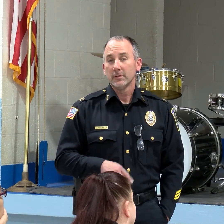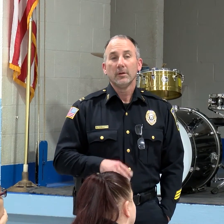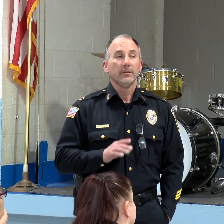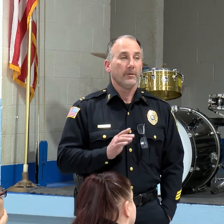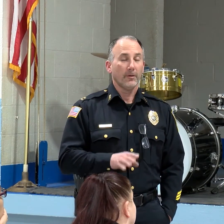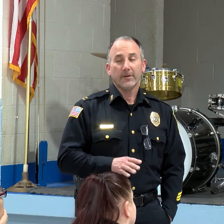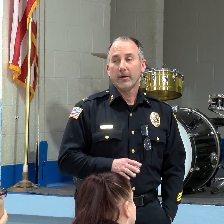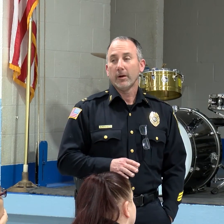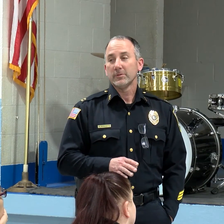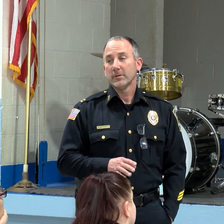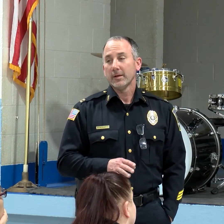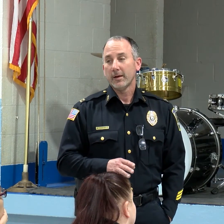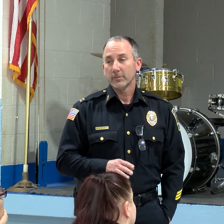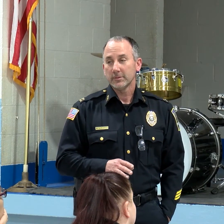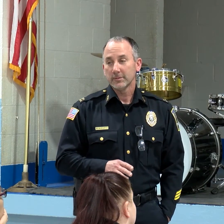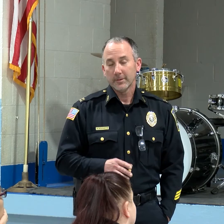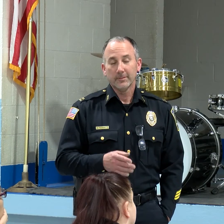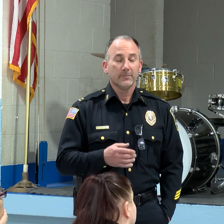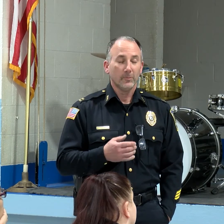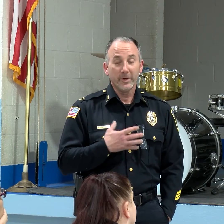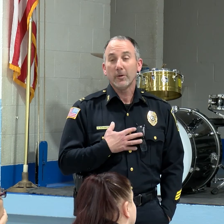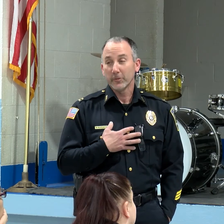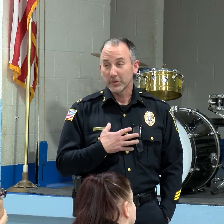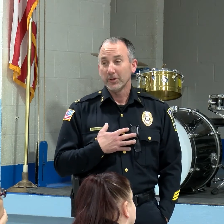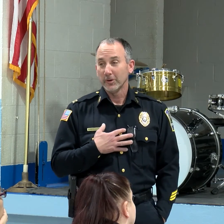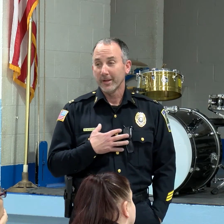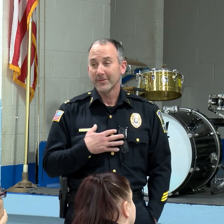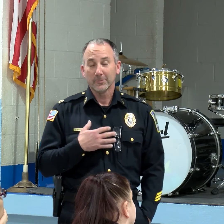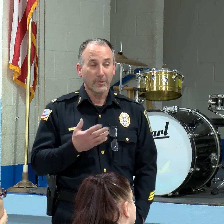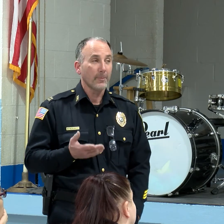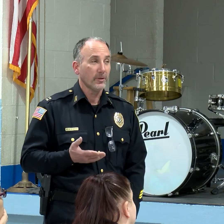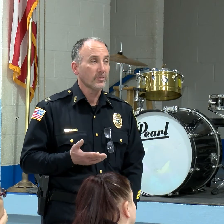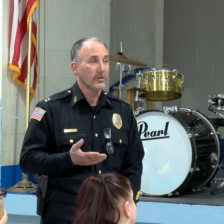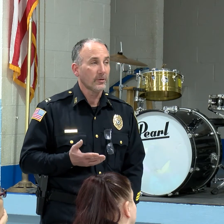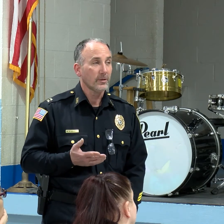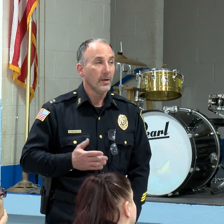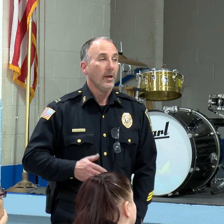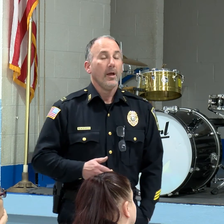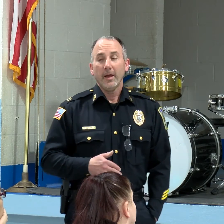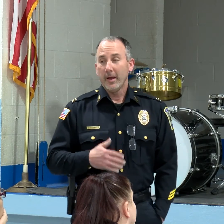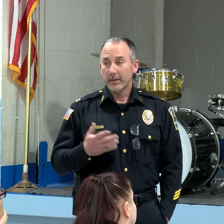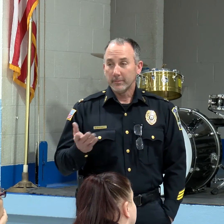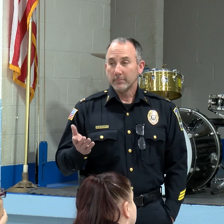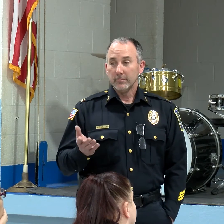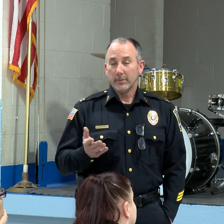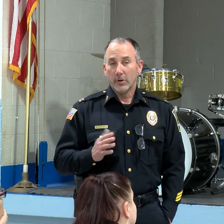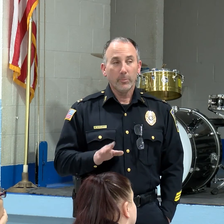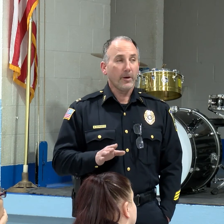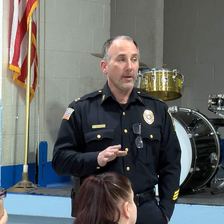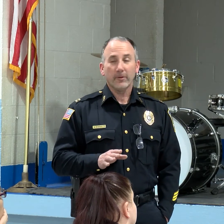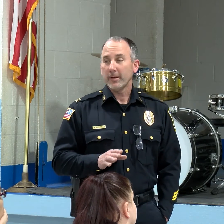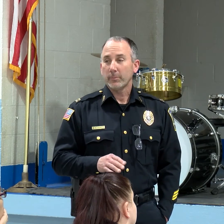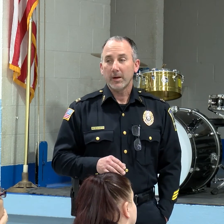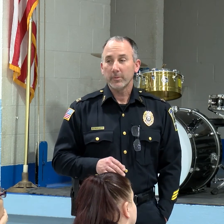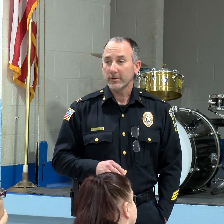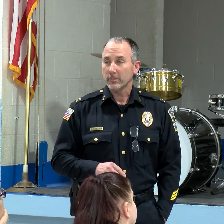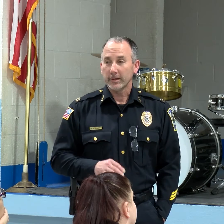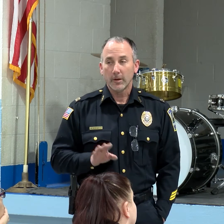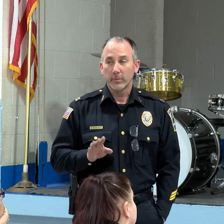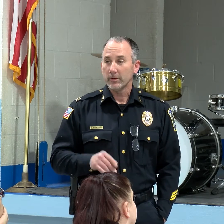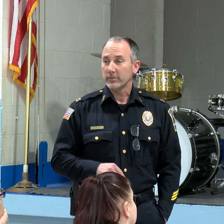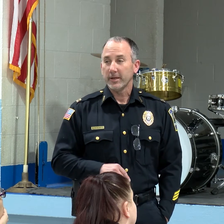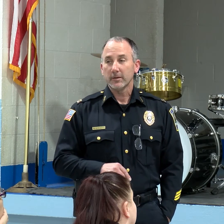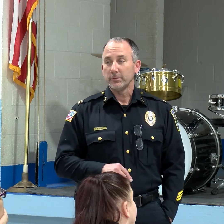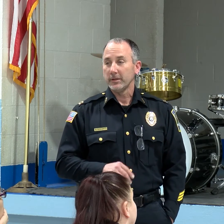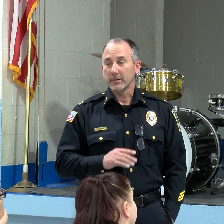officers, there are firearms in the house. We know they're secure, that's properly secure. And no parent ever had a problem with it. They're